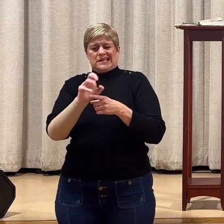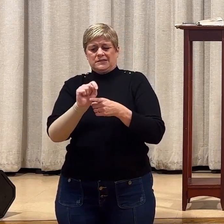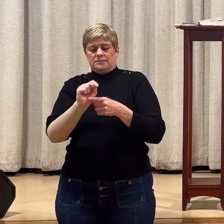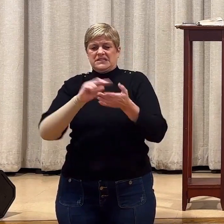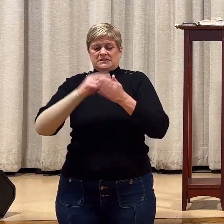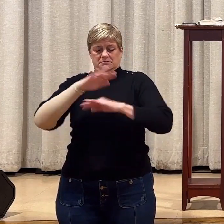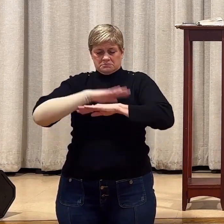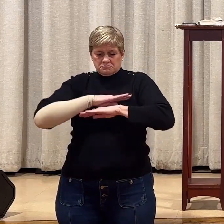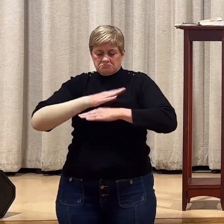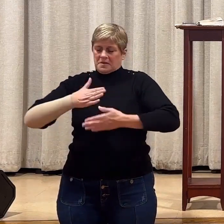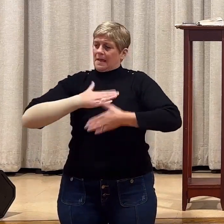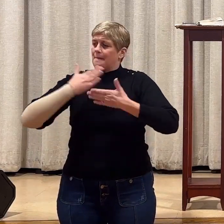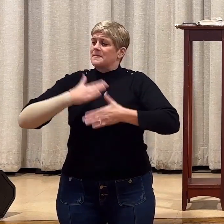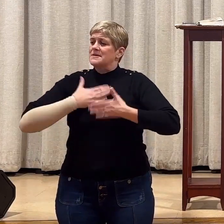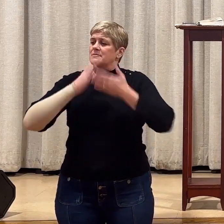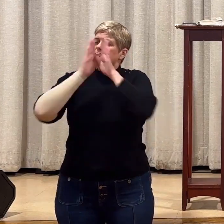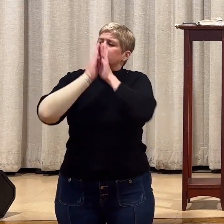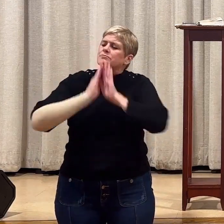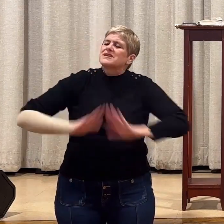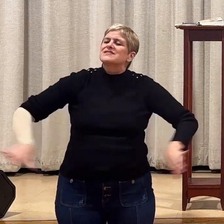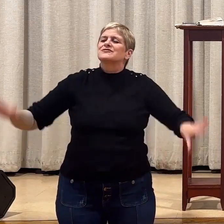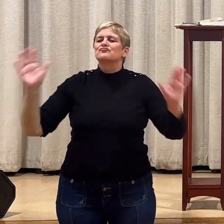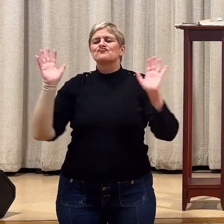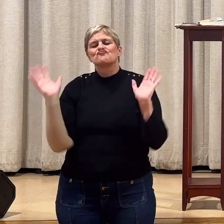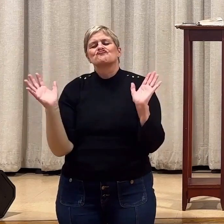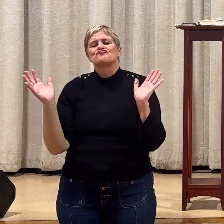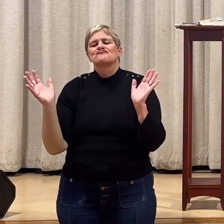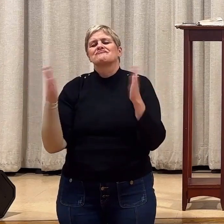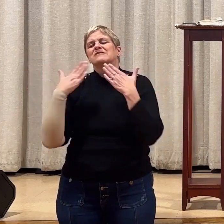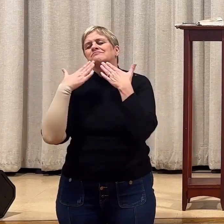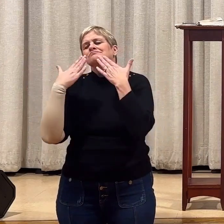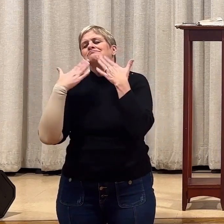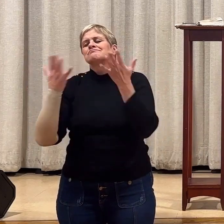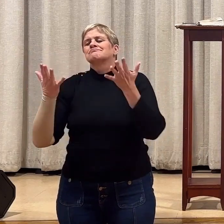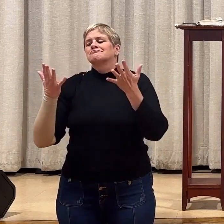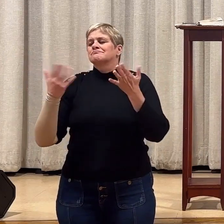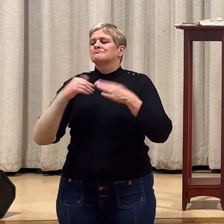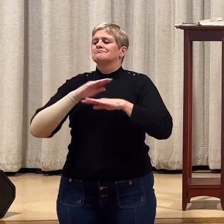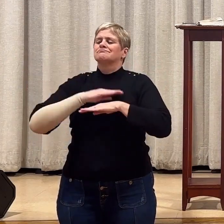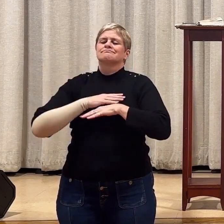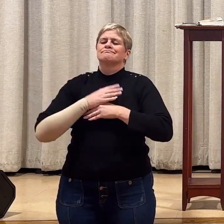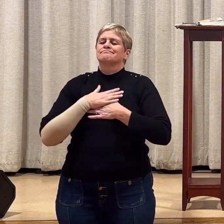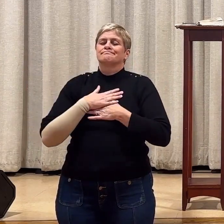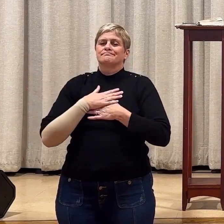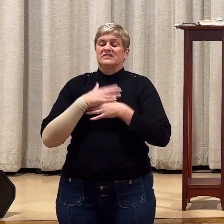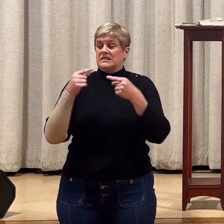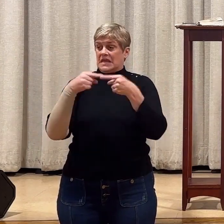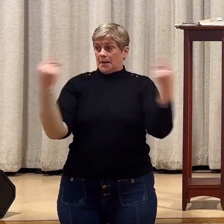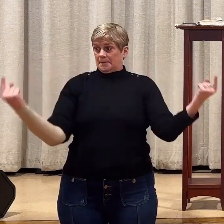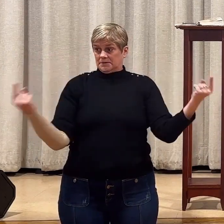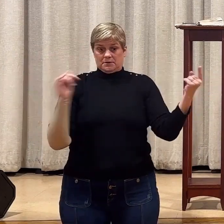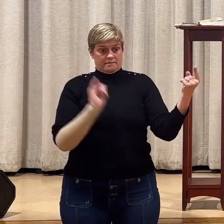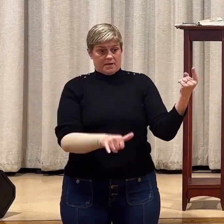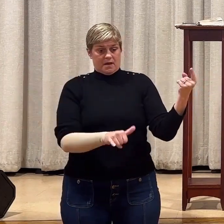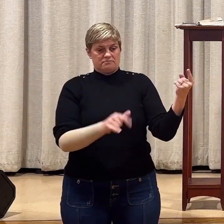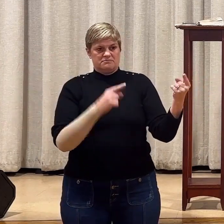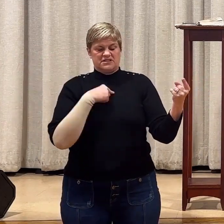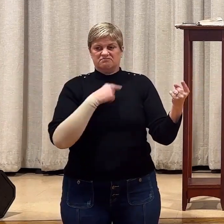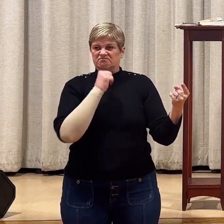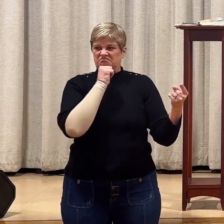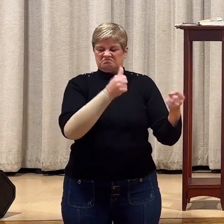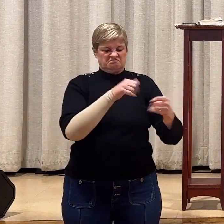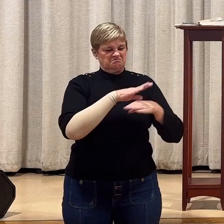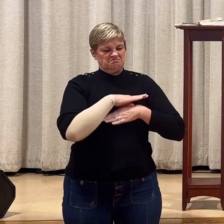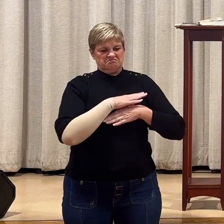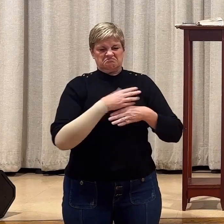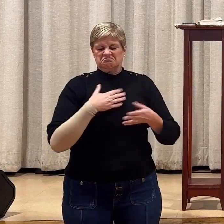be happy, to be at peace, to be gratified and fulfilled. The opposite of contentment is discontentment